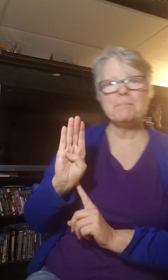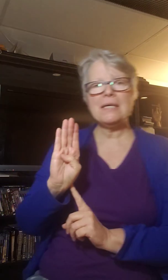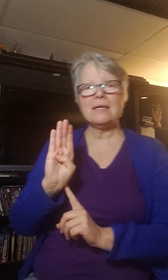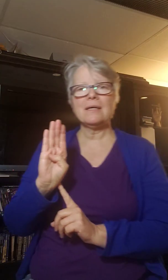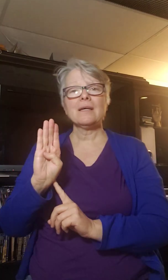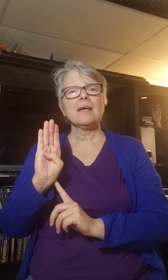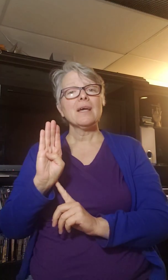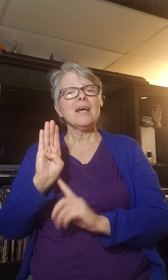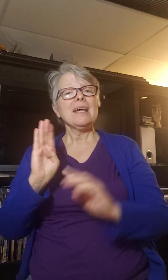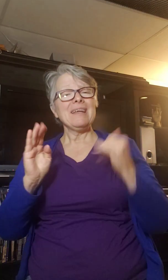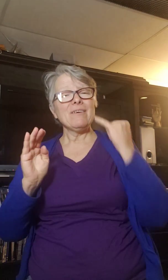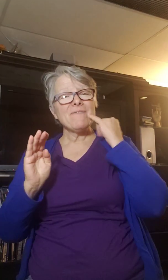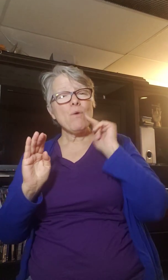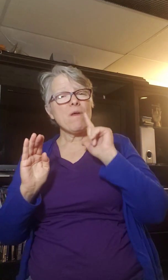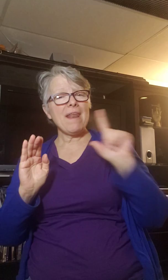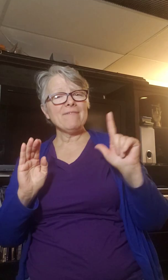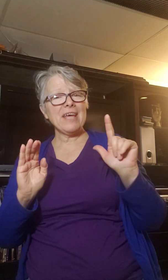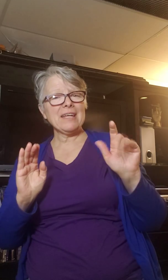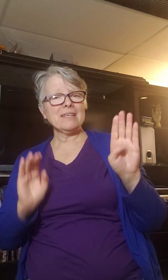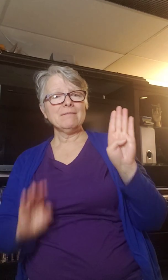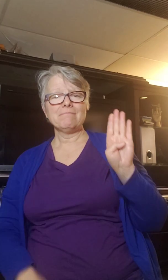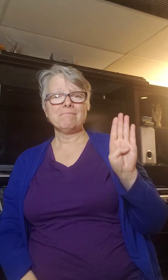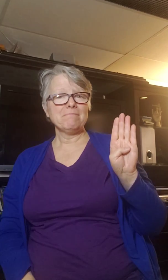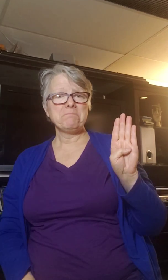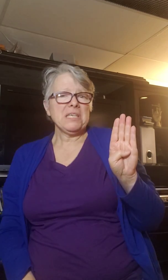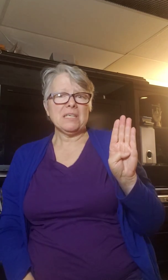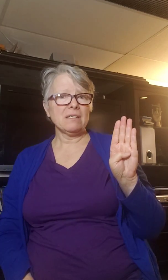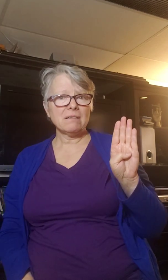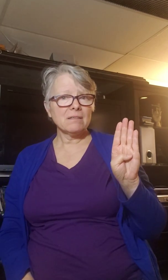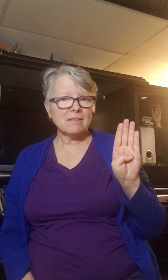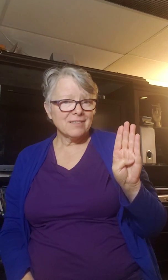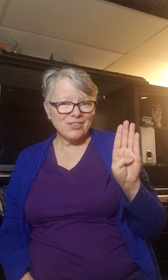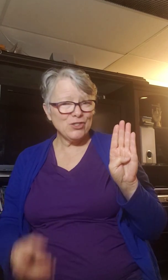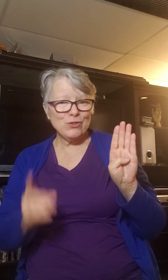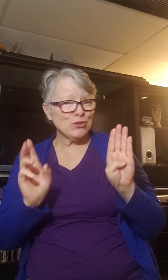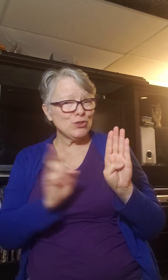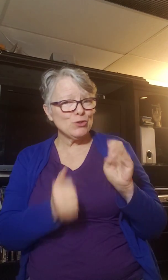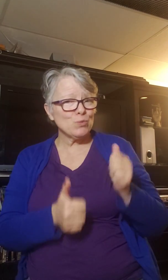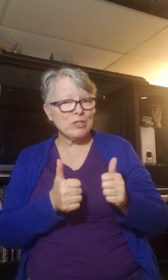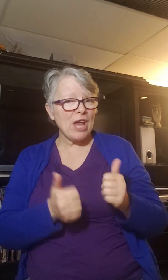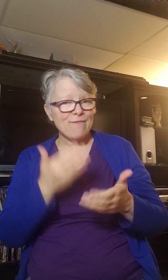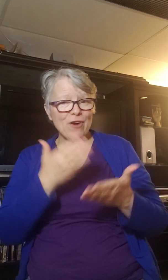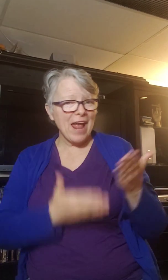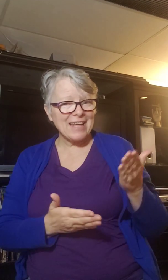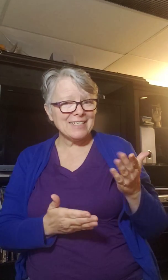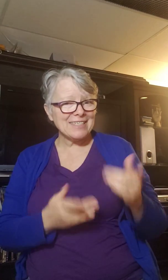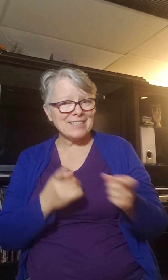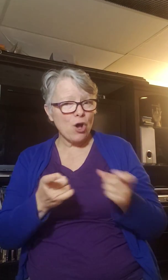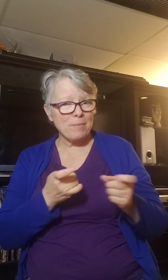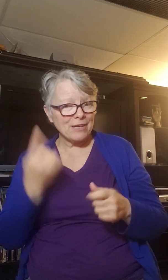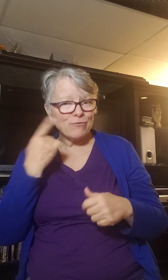B. Now if I were left-handed, B. You just use whichever hand is dominant for